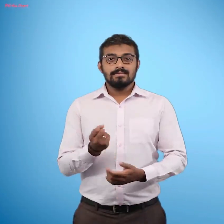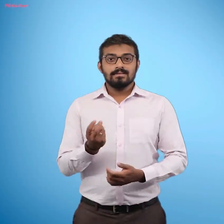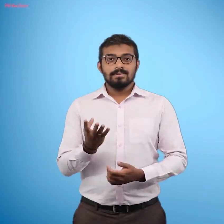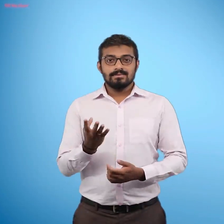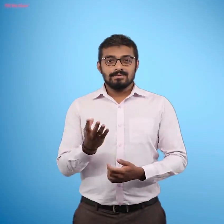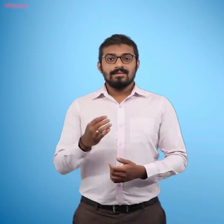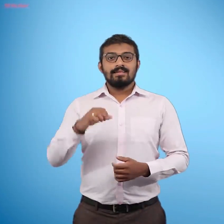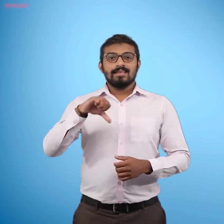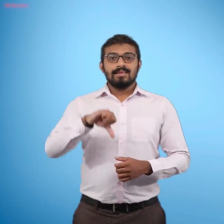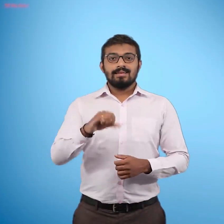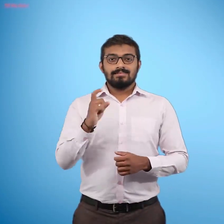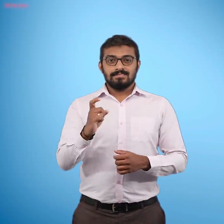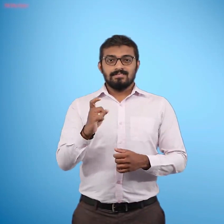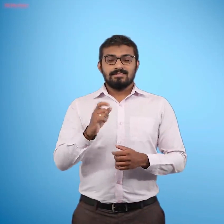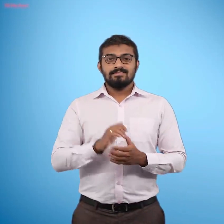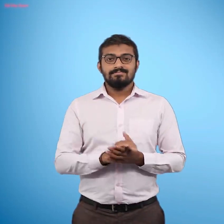Page 97.